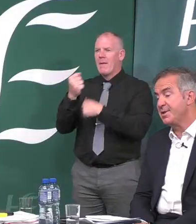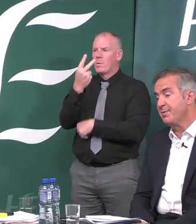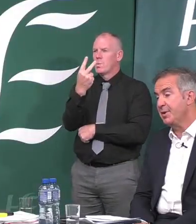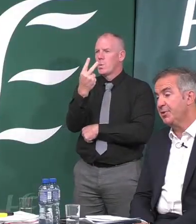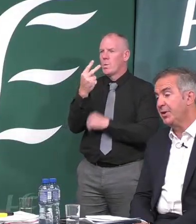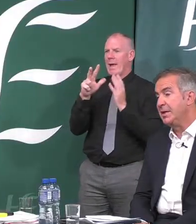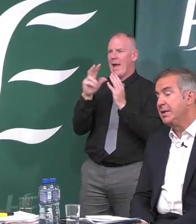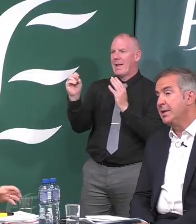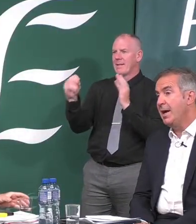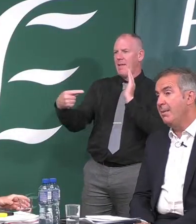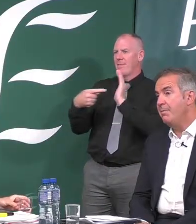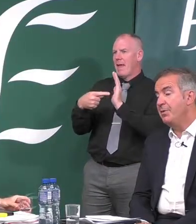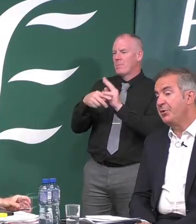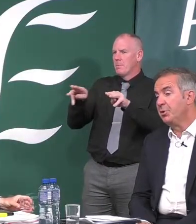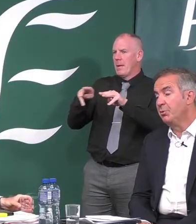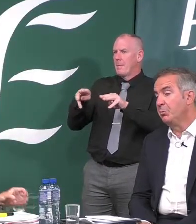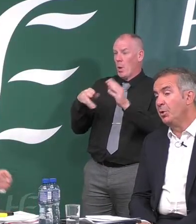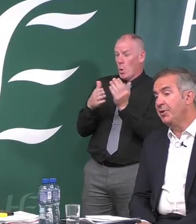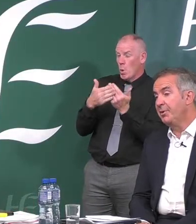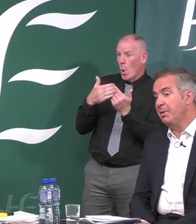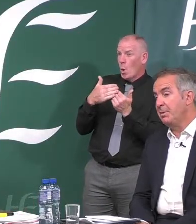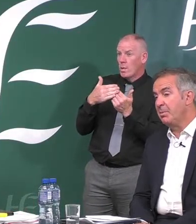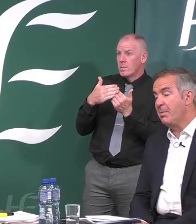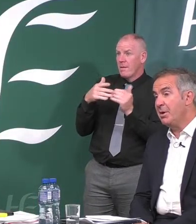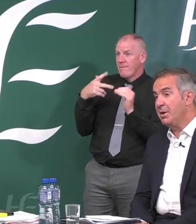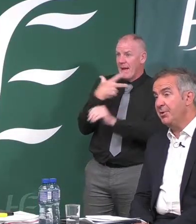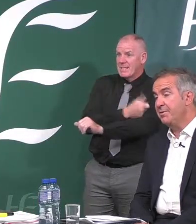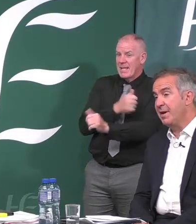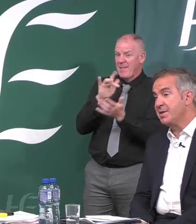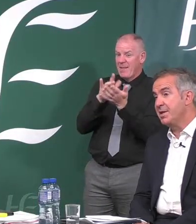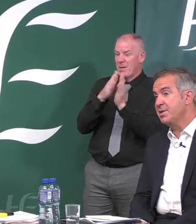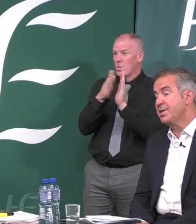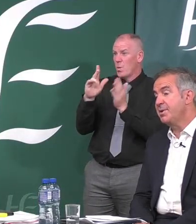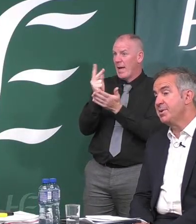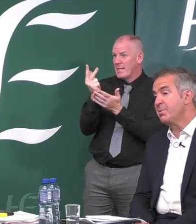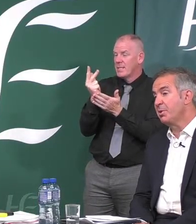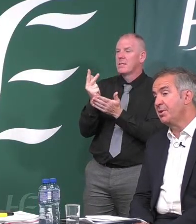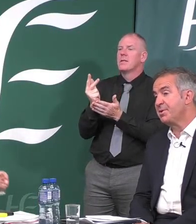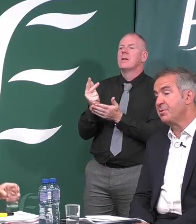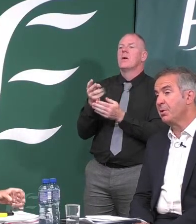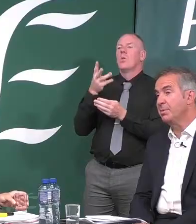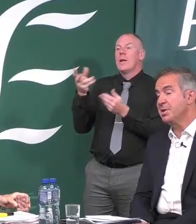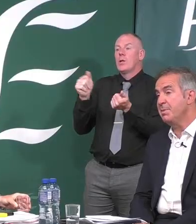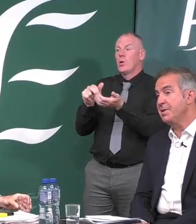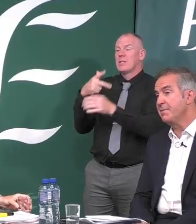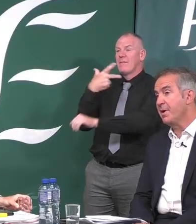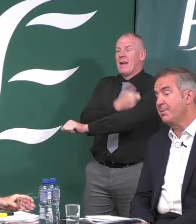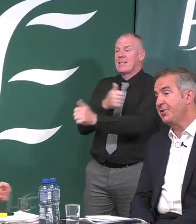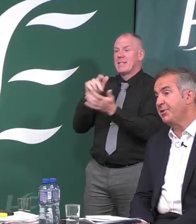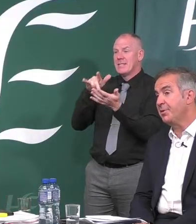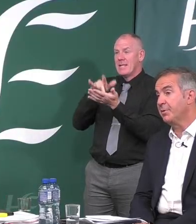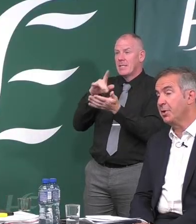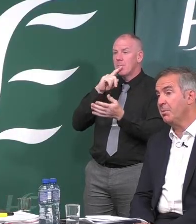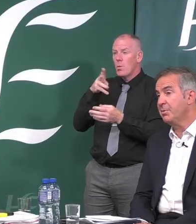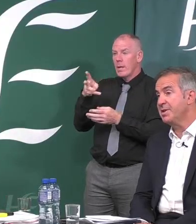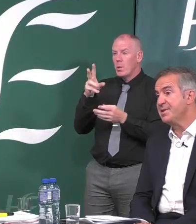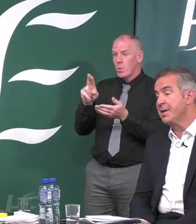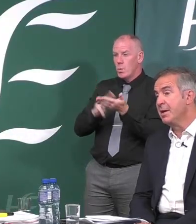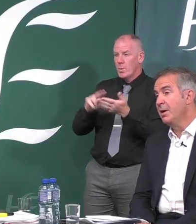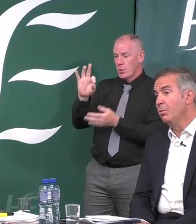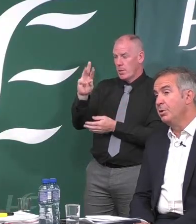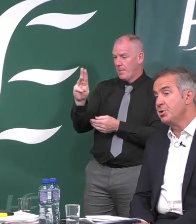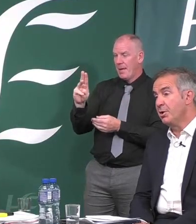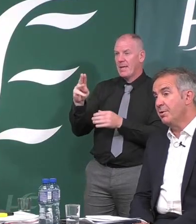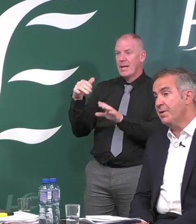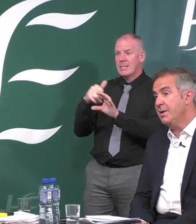the CSO figures. So one is that we will primarily use the vaccination centres, but we're also going to work with GPs and pharmacies for a couple of